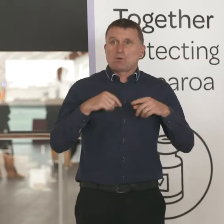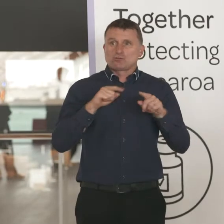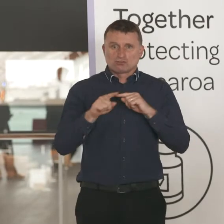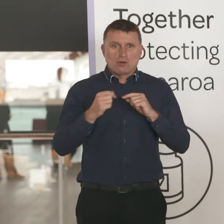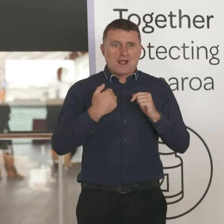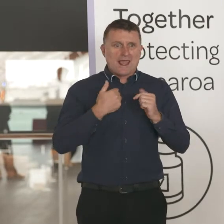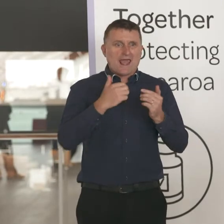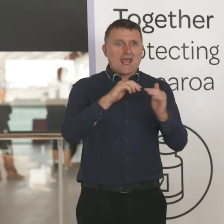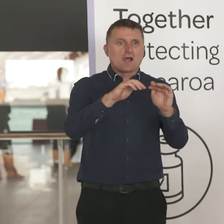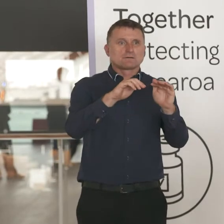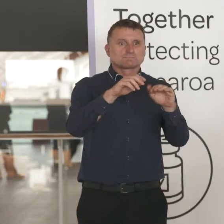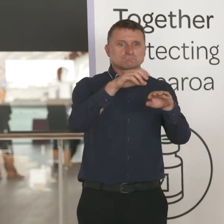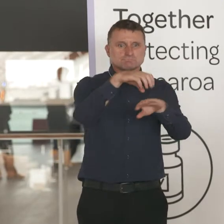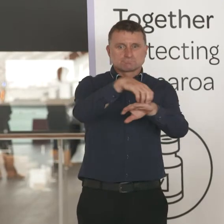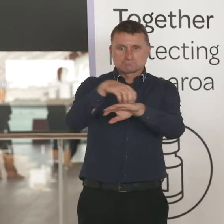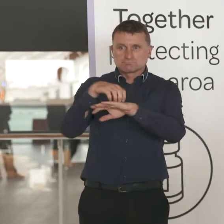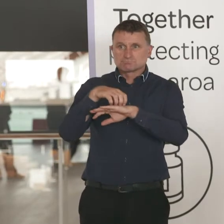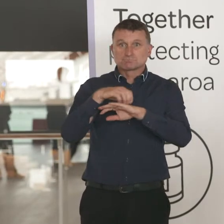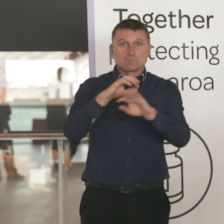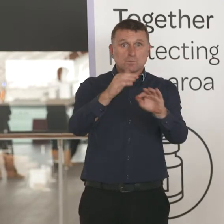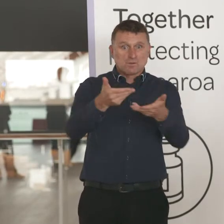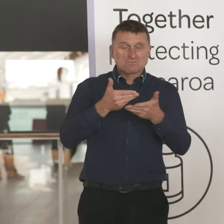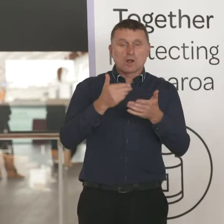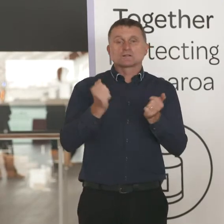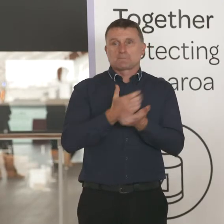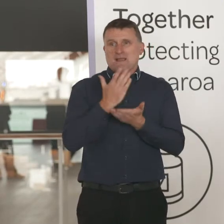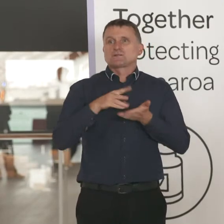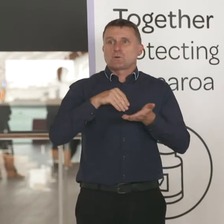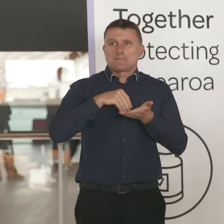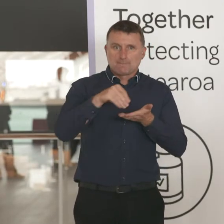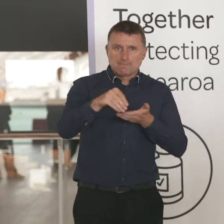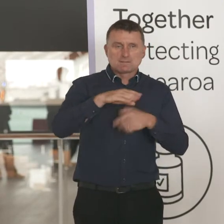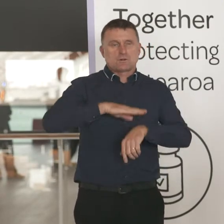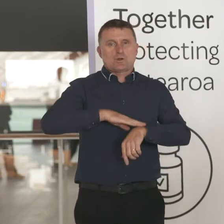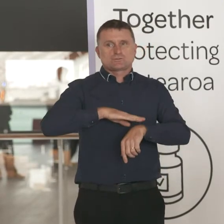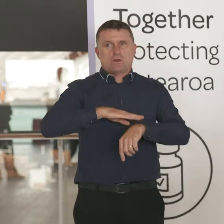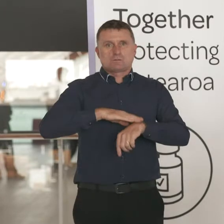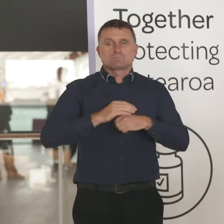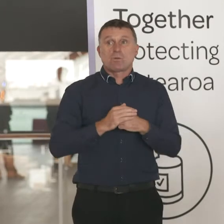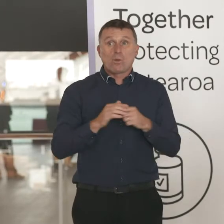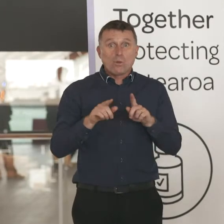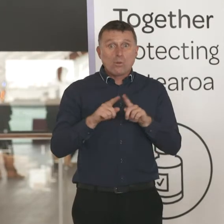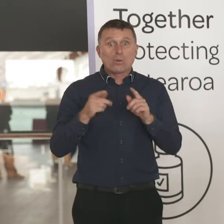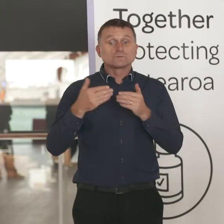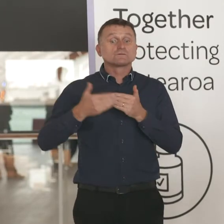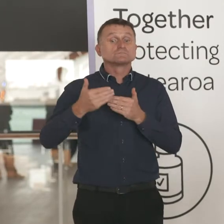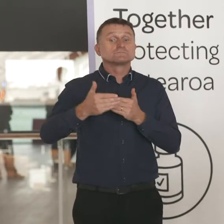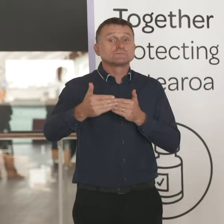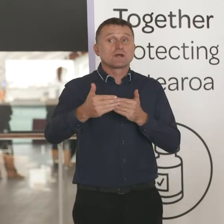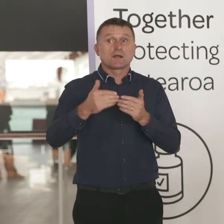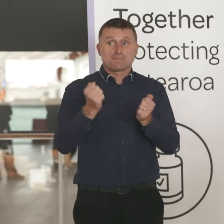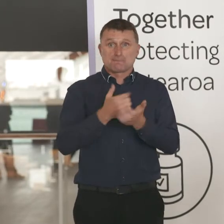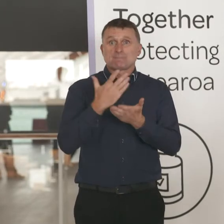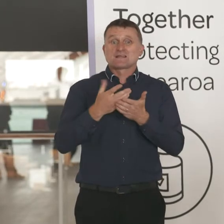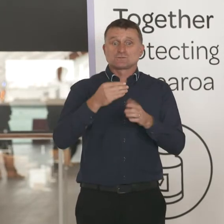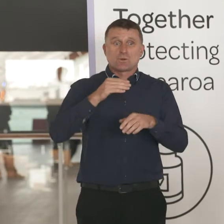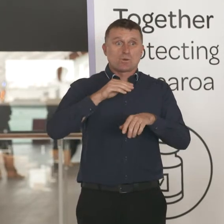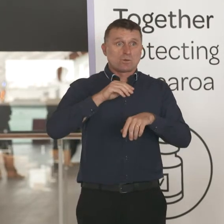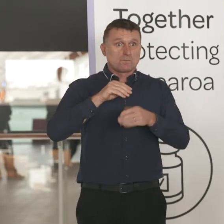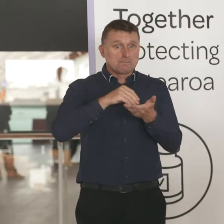fashion, and that's definitely our plan moving forward, to get those payments out to people in timely